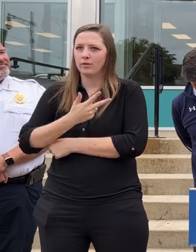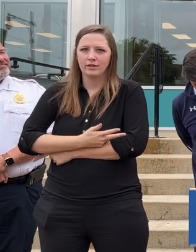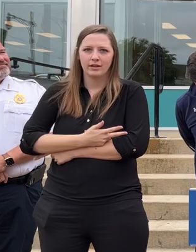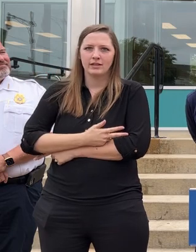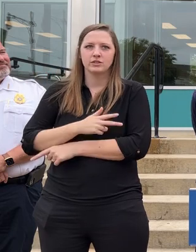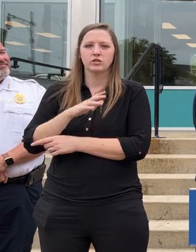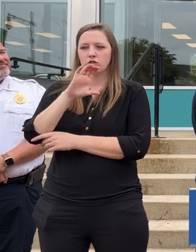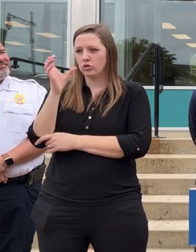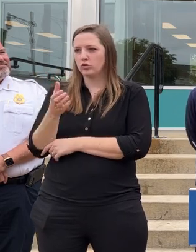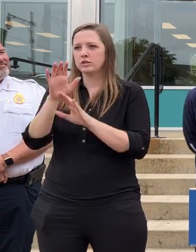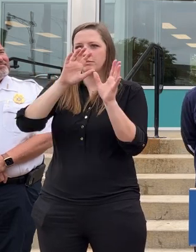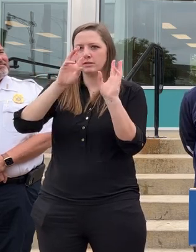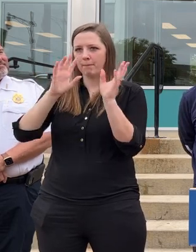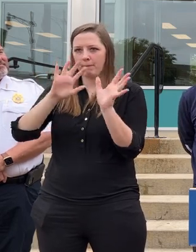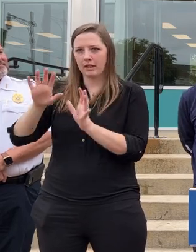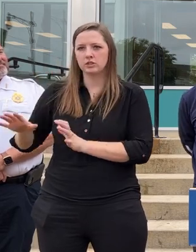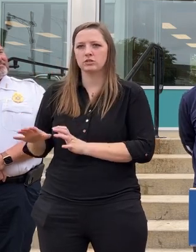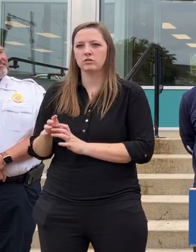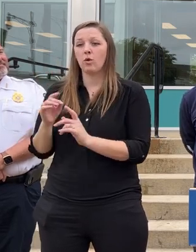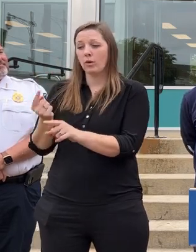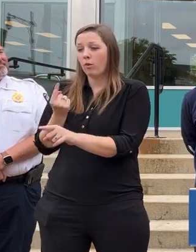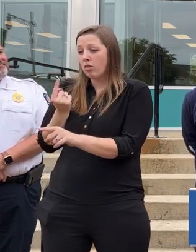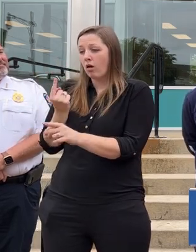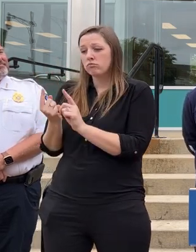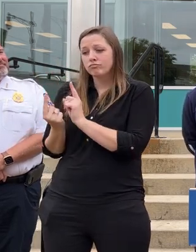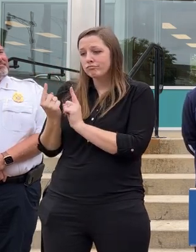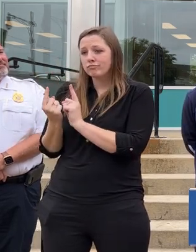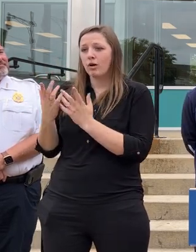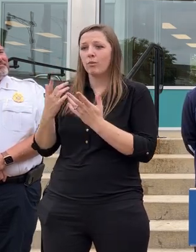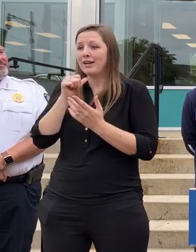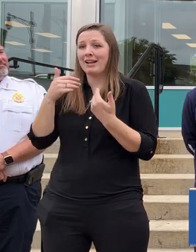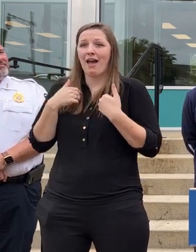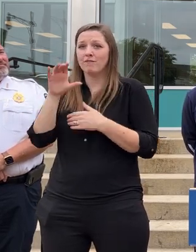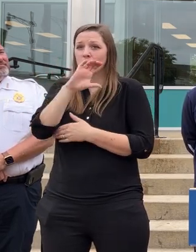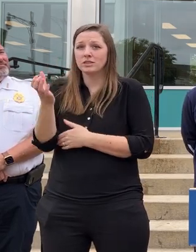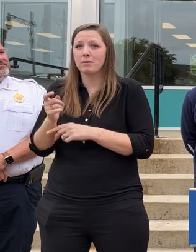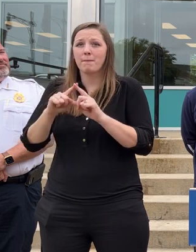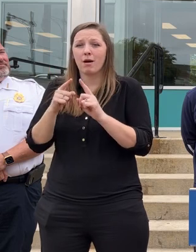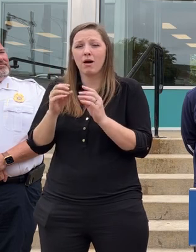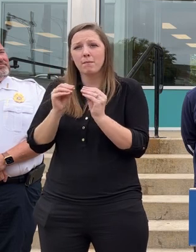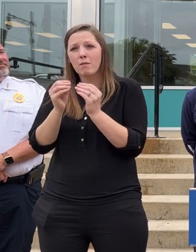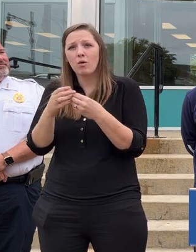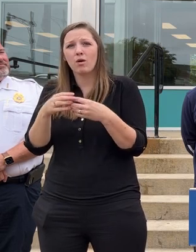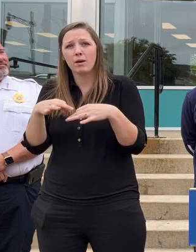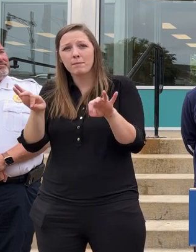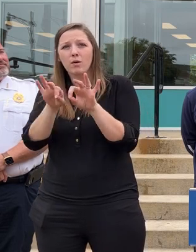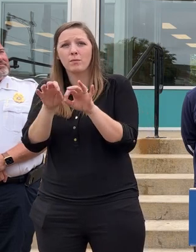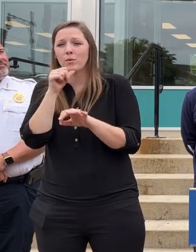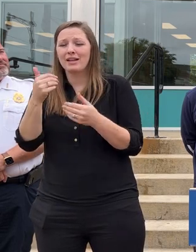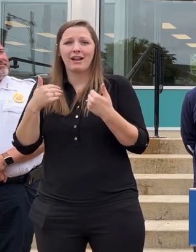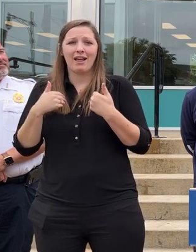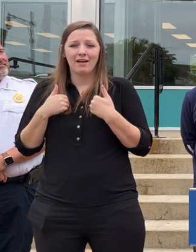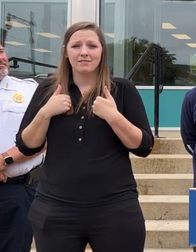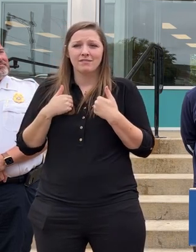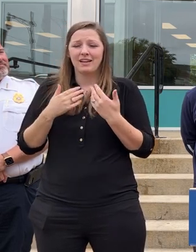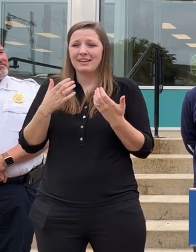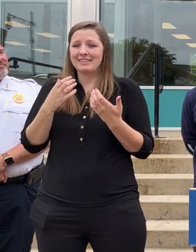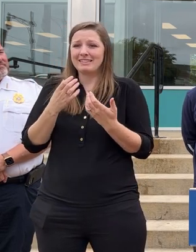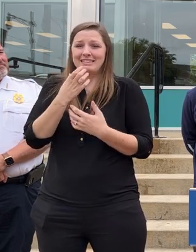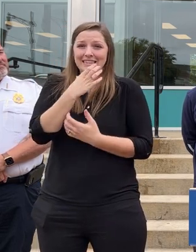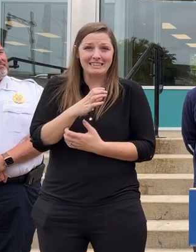Christmas blizzard. Josiah and I were alone. We didn't have Christmas, but more important than that, we did not have any heat